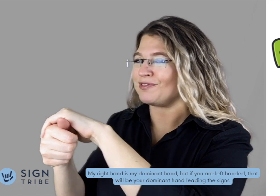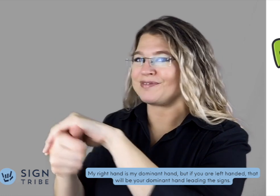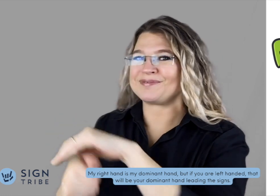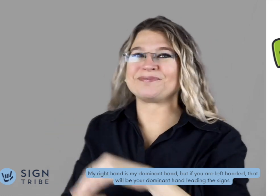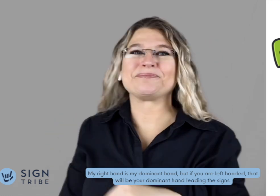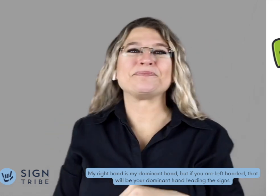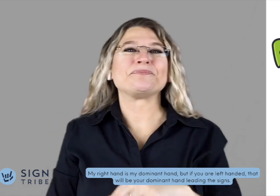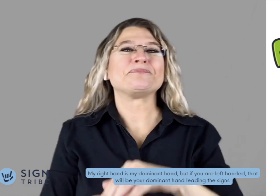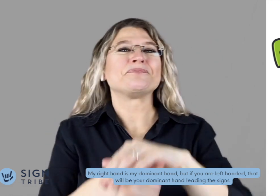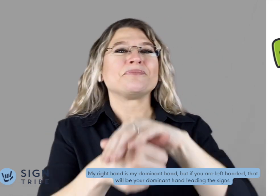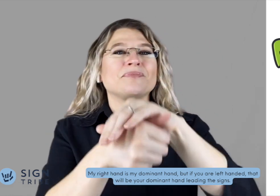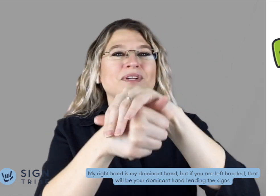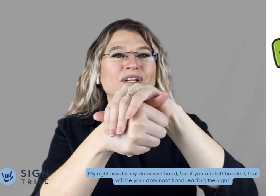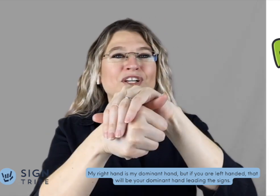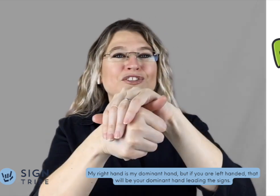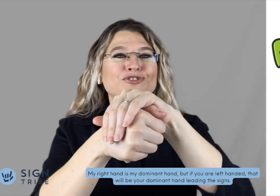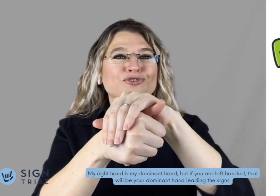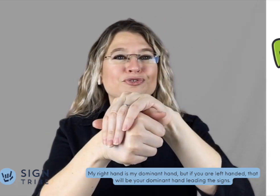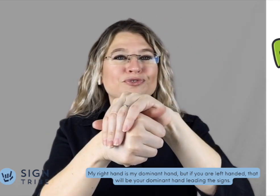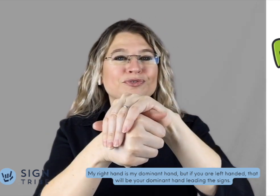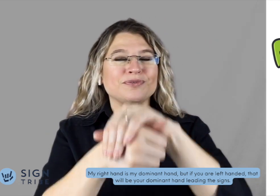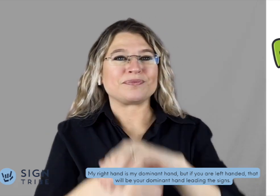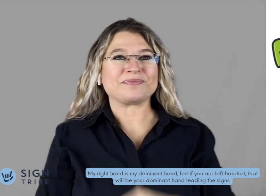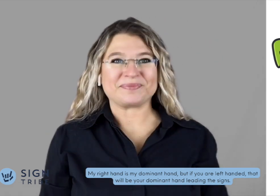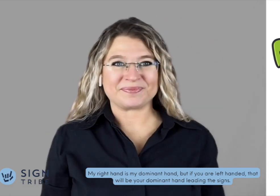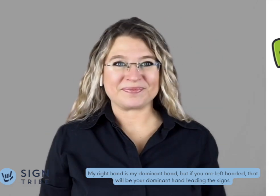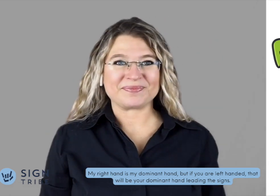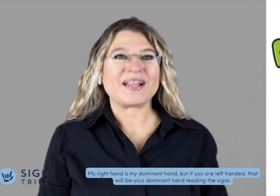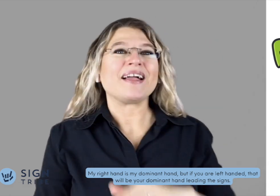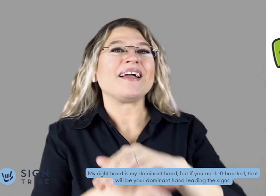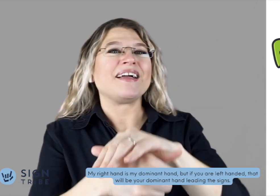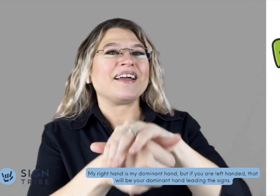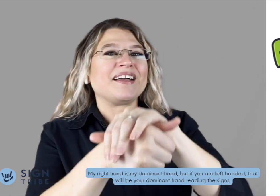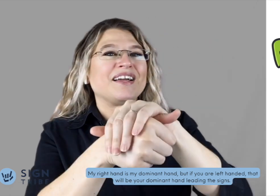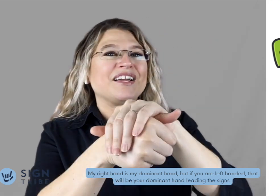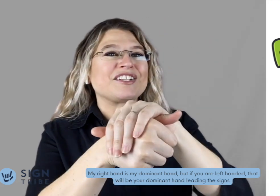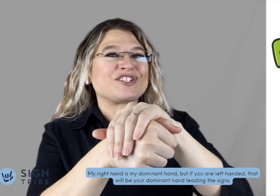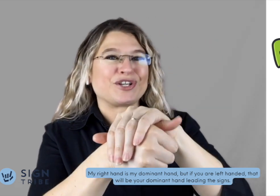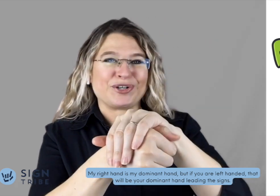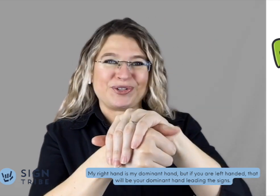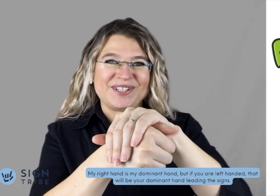Turtle.